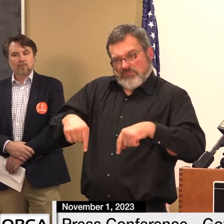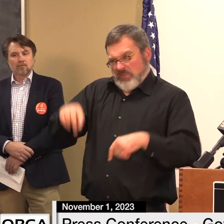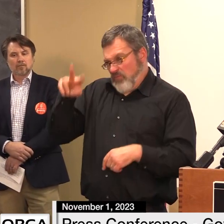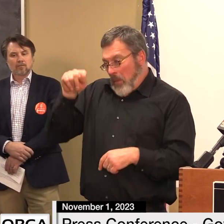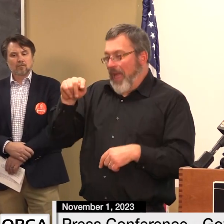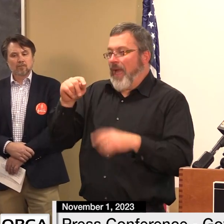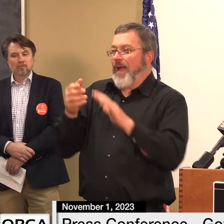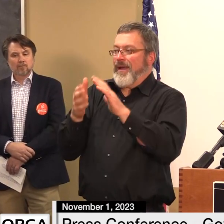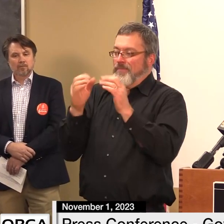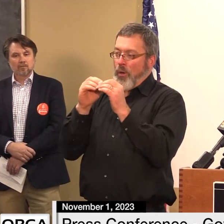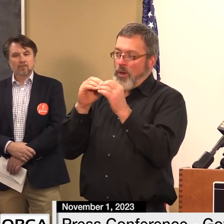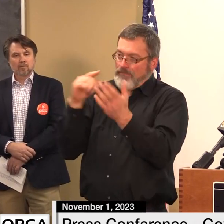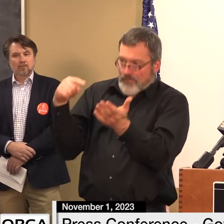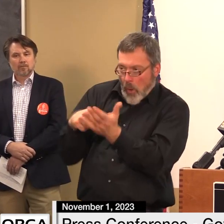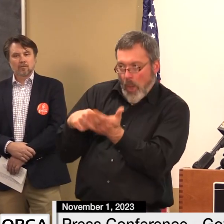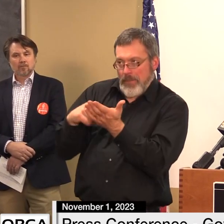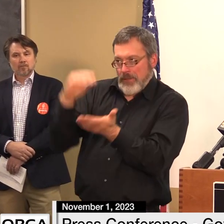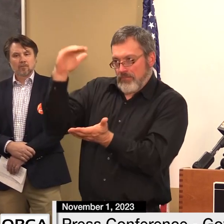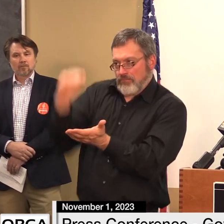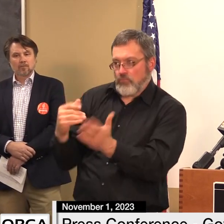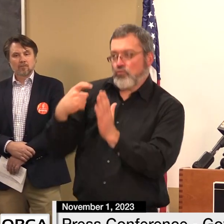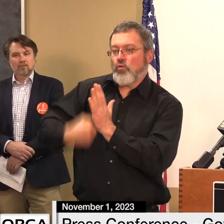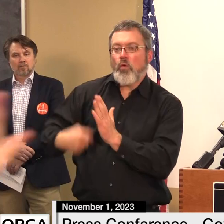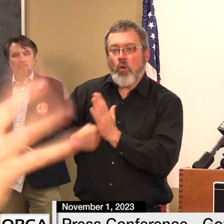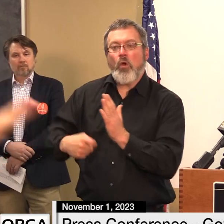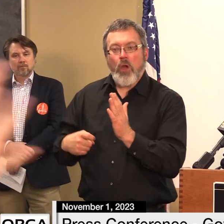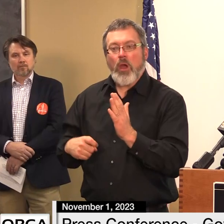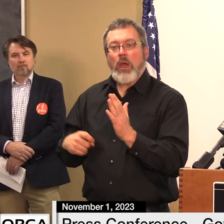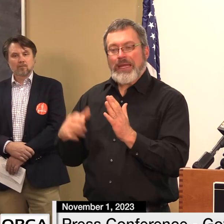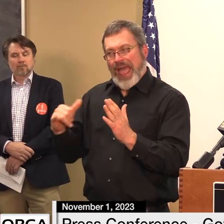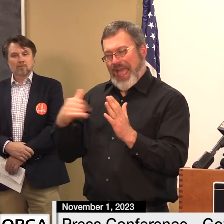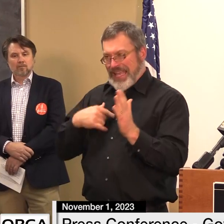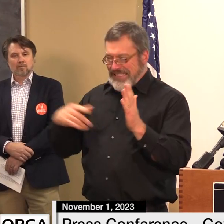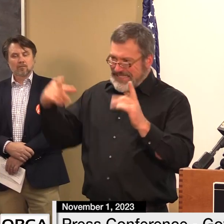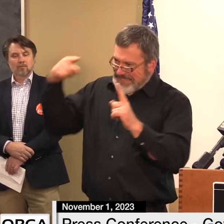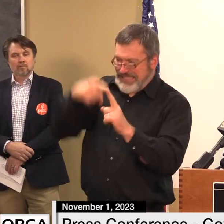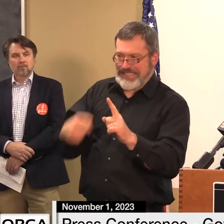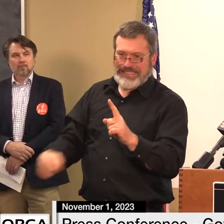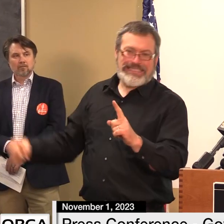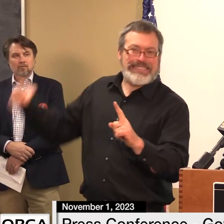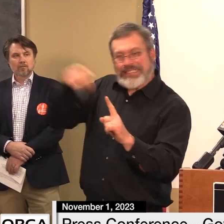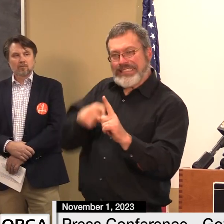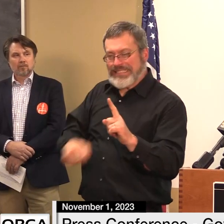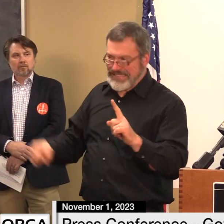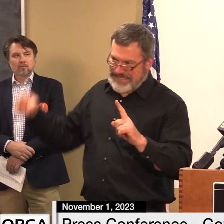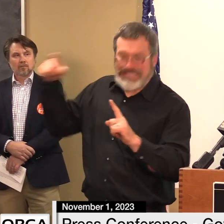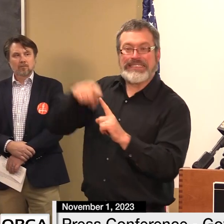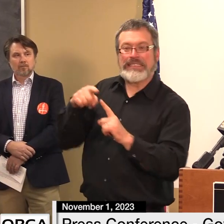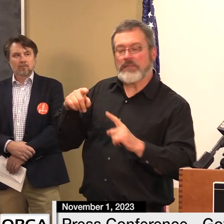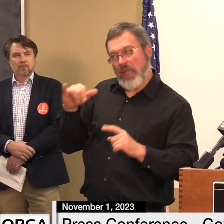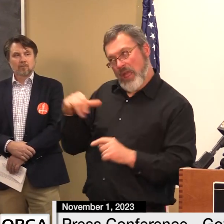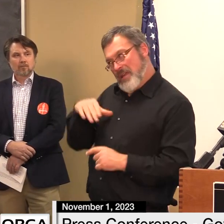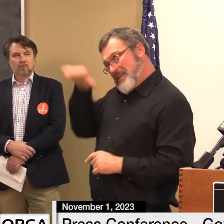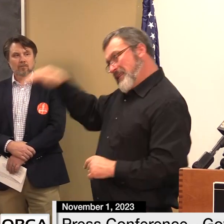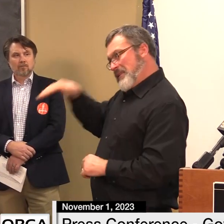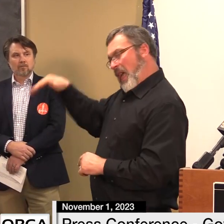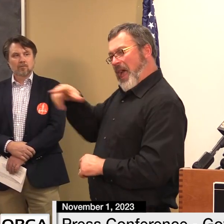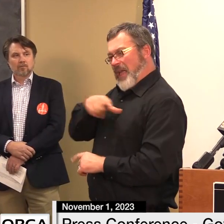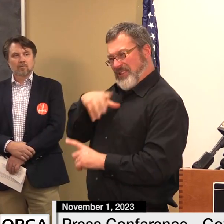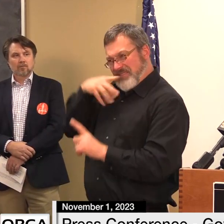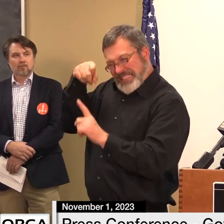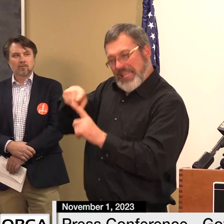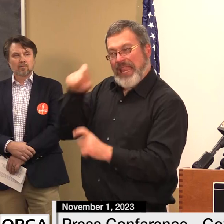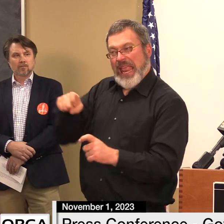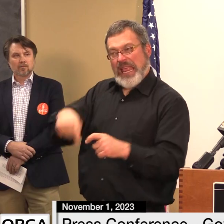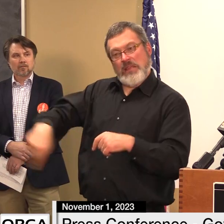on that. And it's something that I've been trying to work with the legislature on. But we can't keep